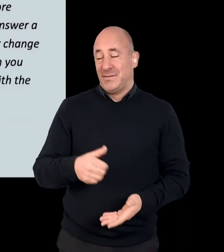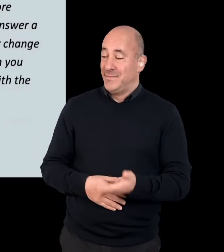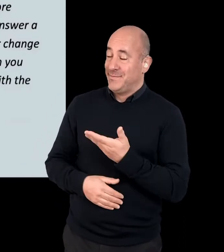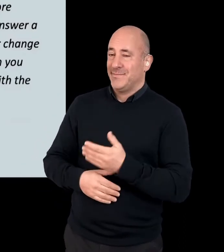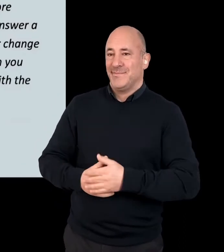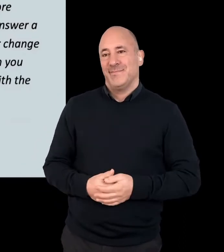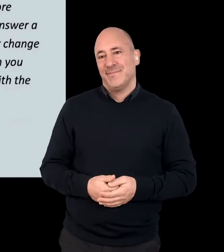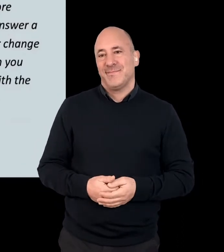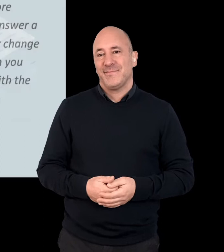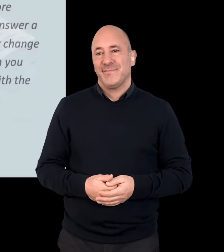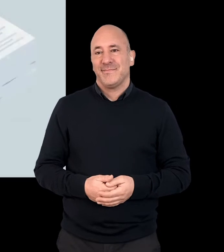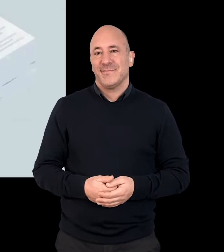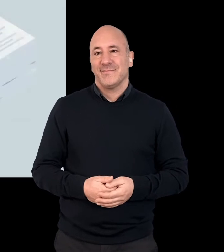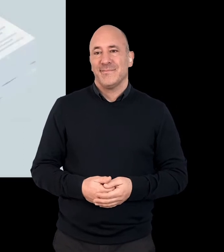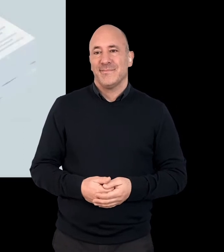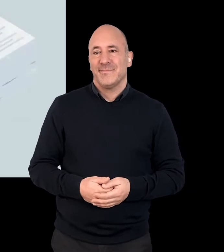Next slide, please.